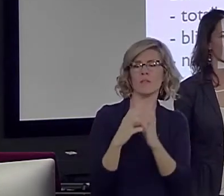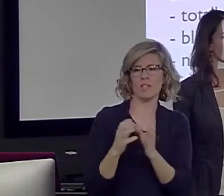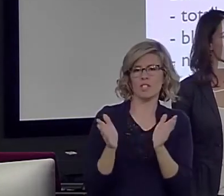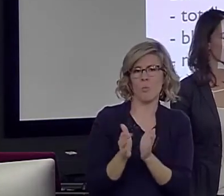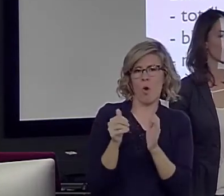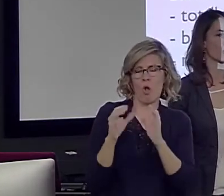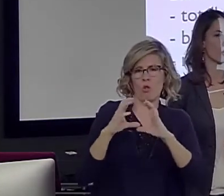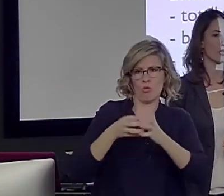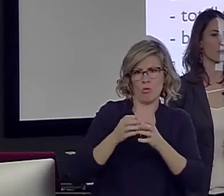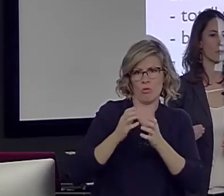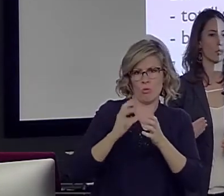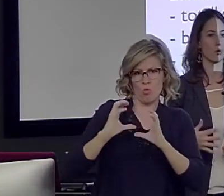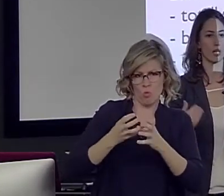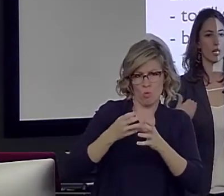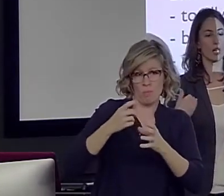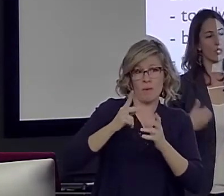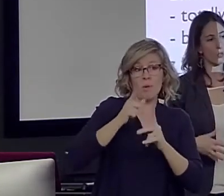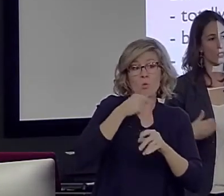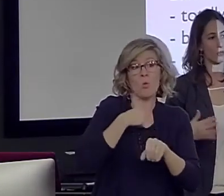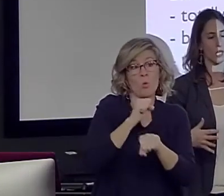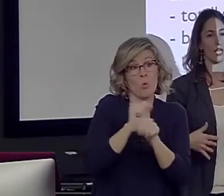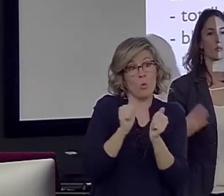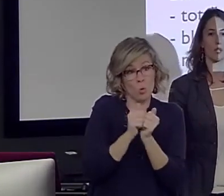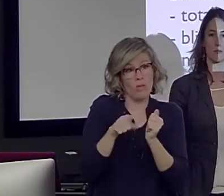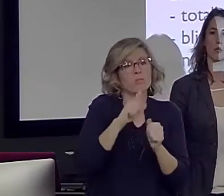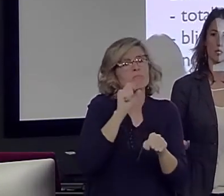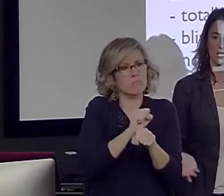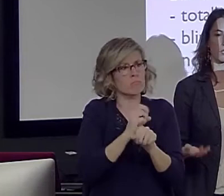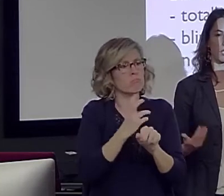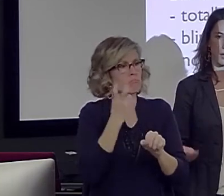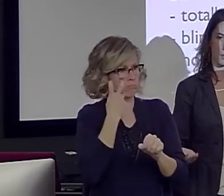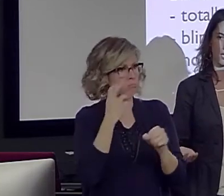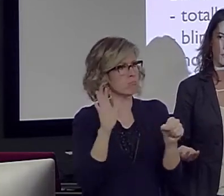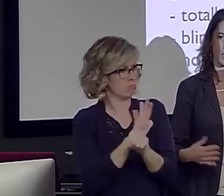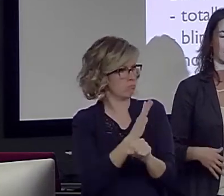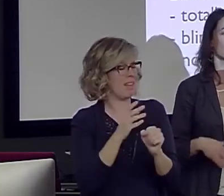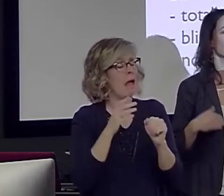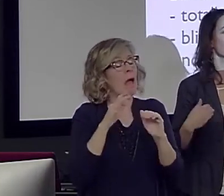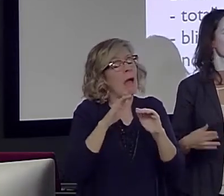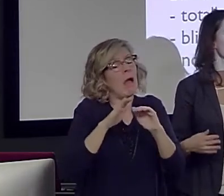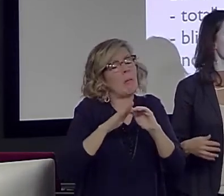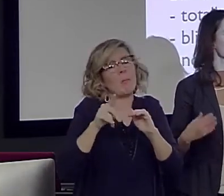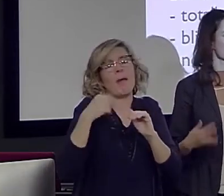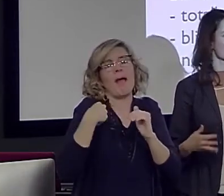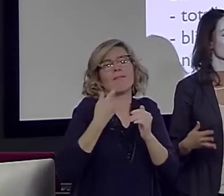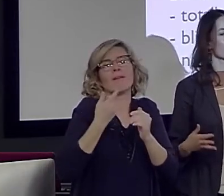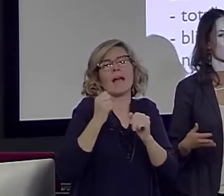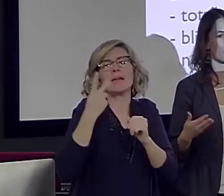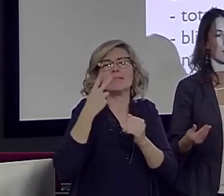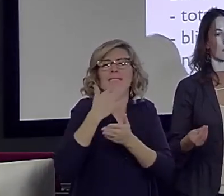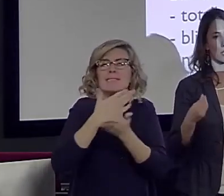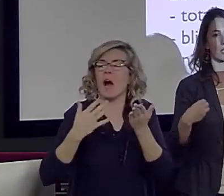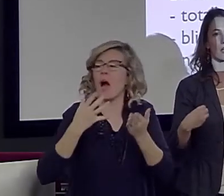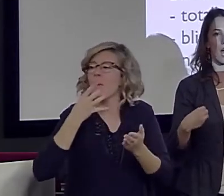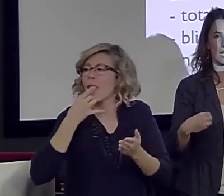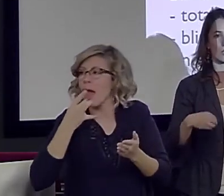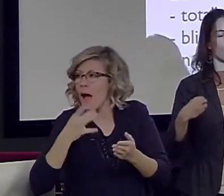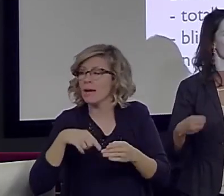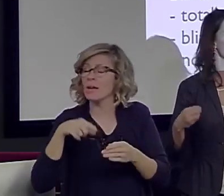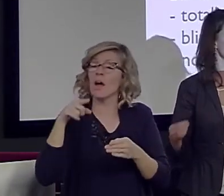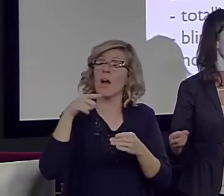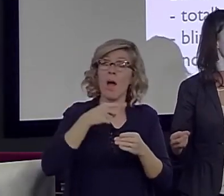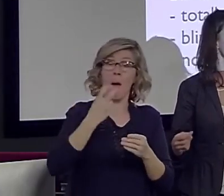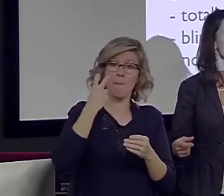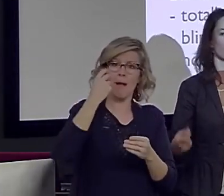the individuals we work with are people who are totally blind with at most minimal light perception. They're blind due to some problem with their eyes